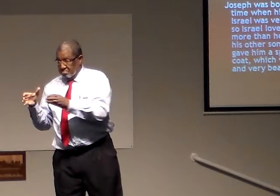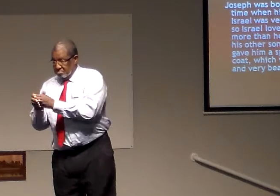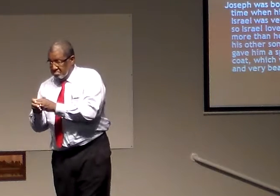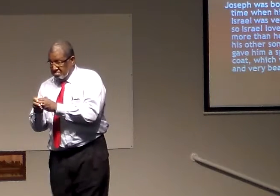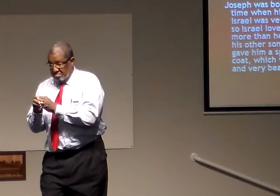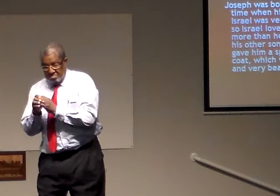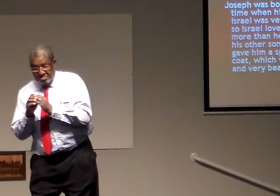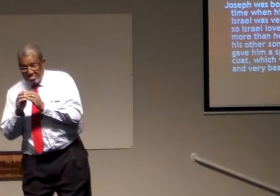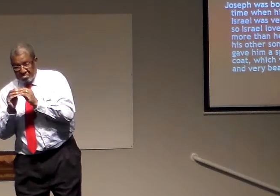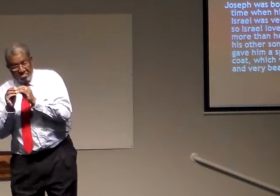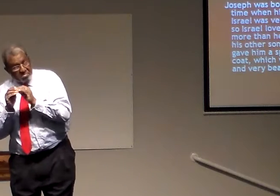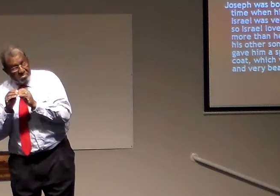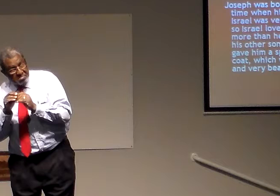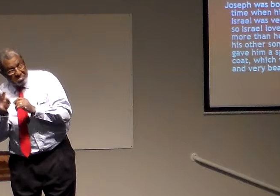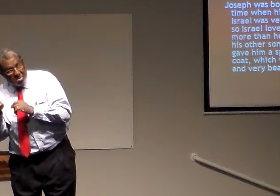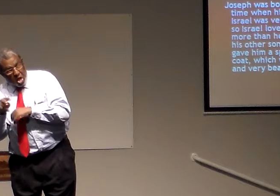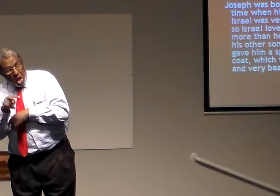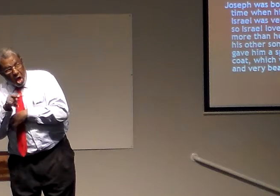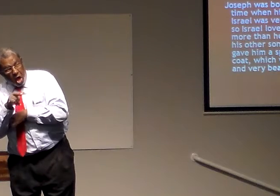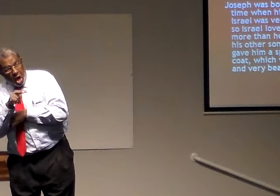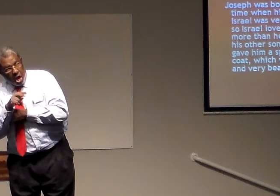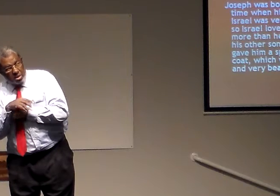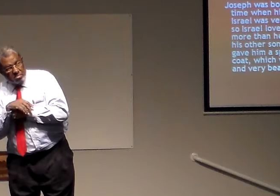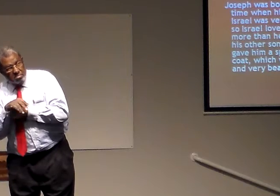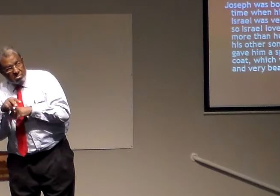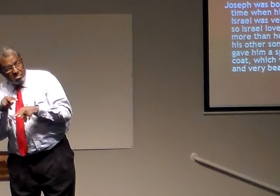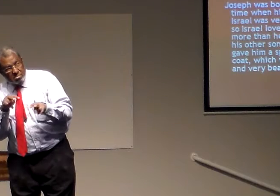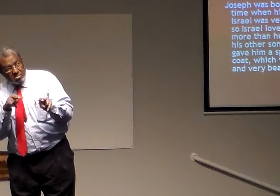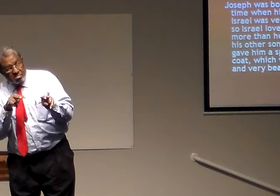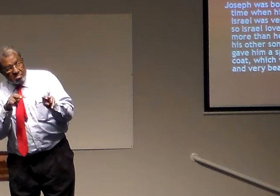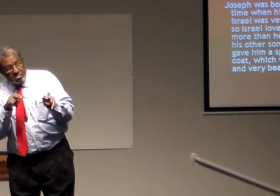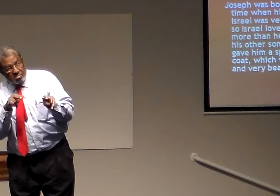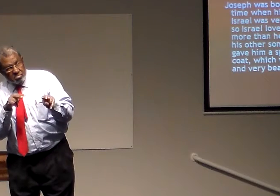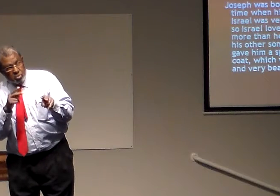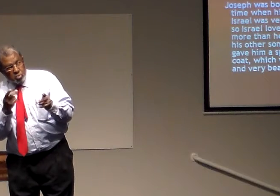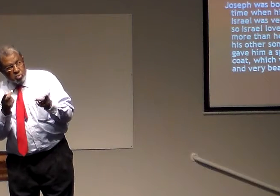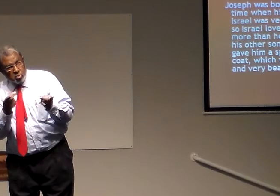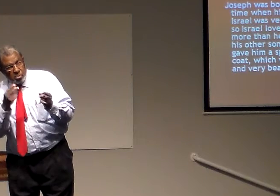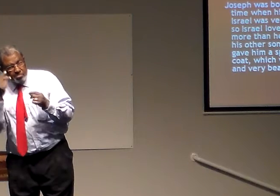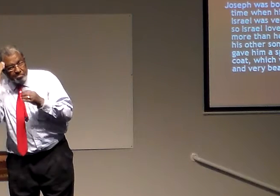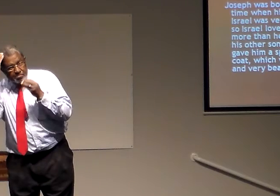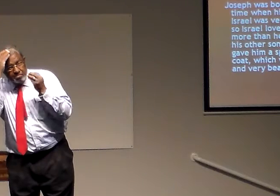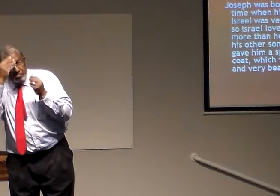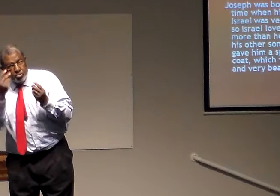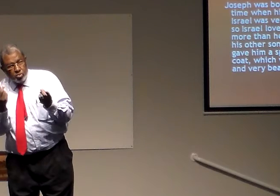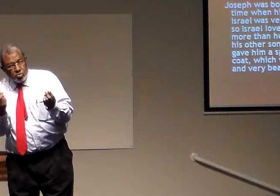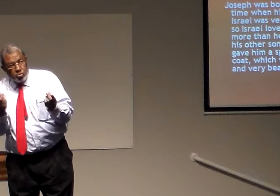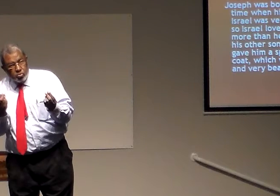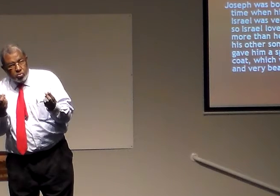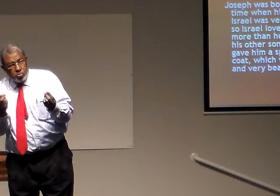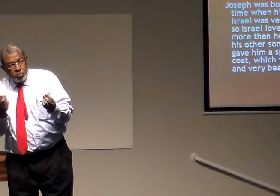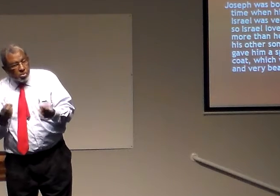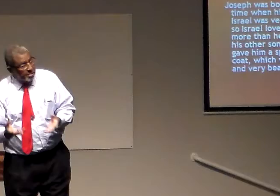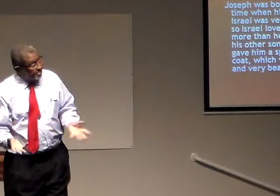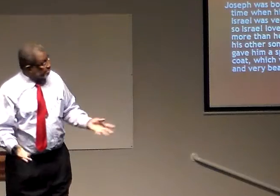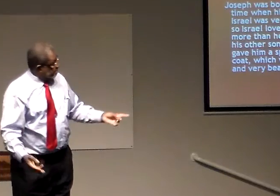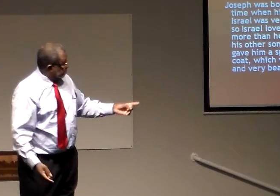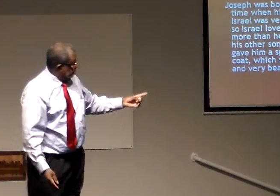was long. And this brother was like, oh, look, what to do? What to